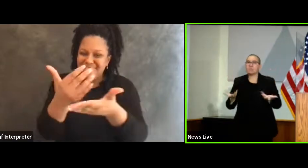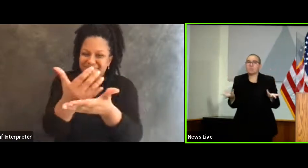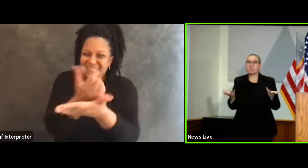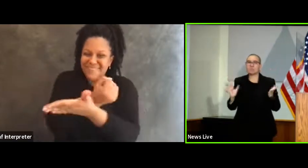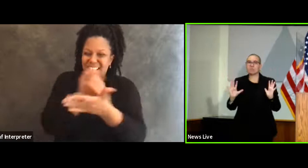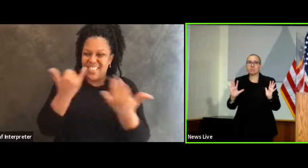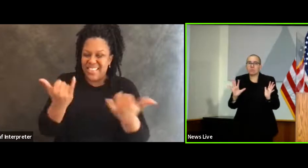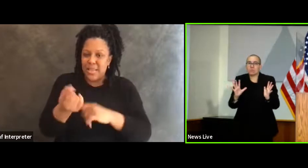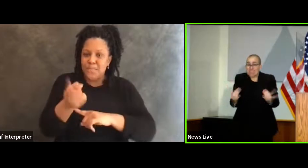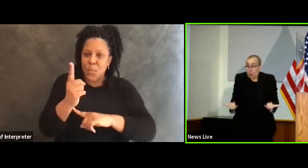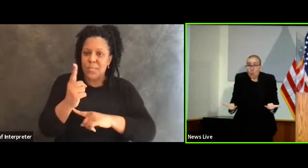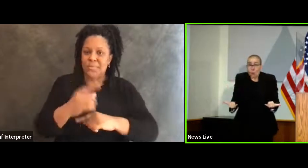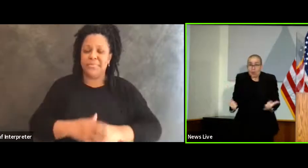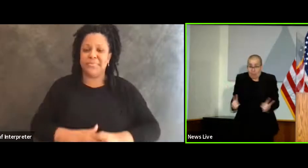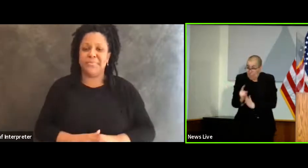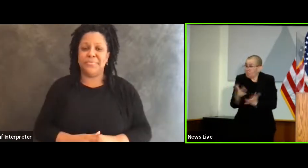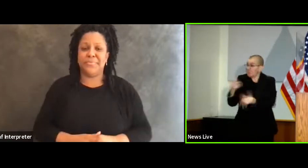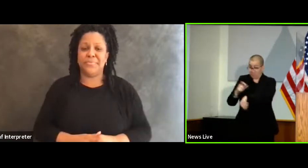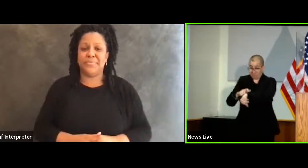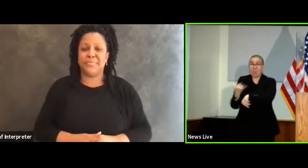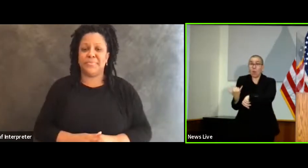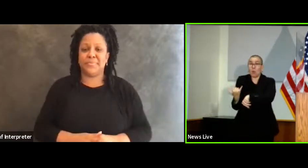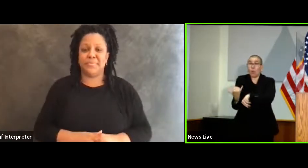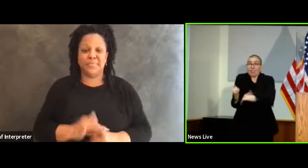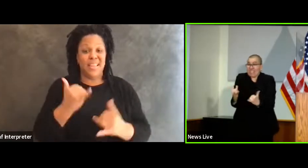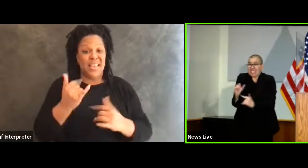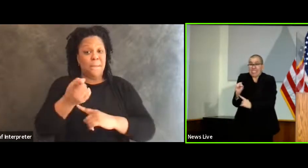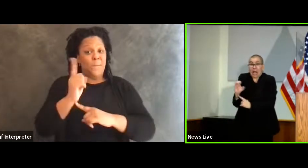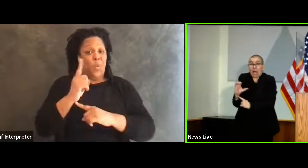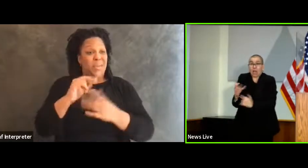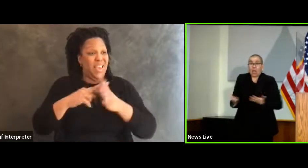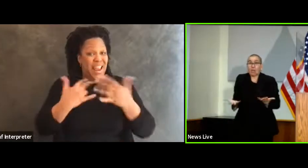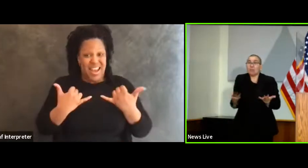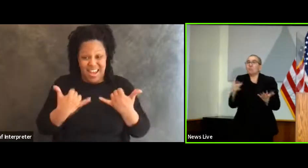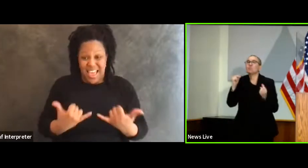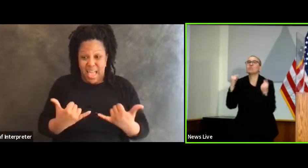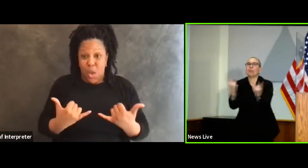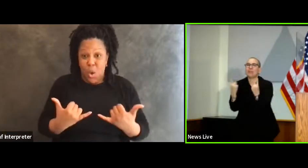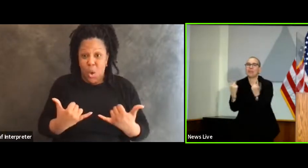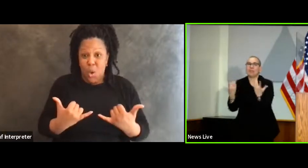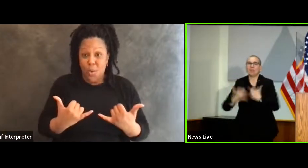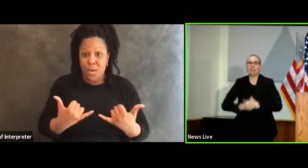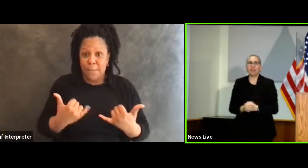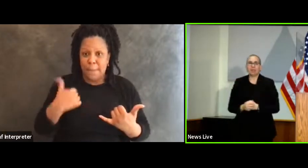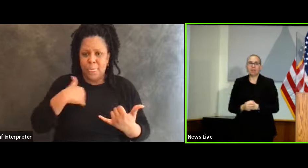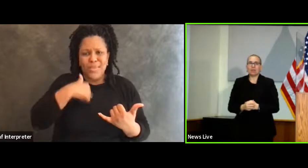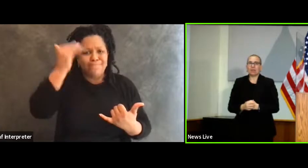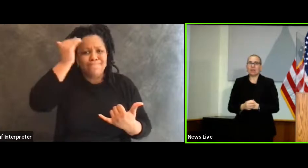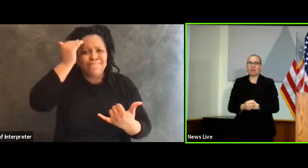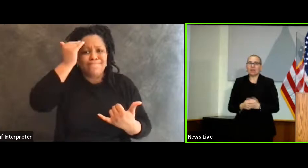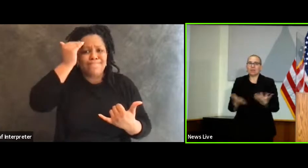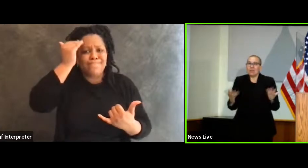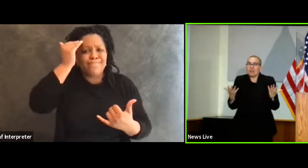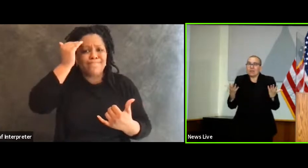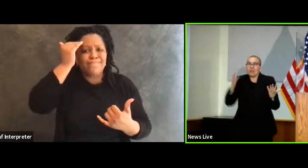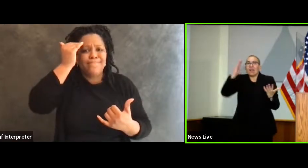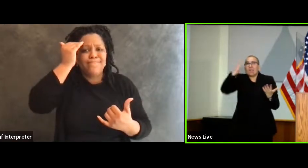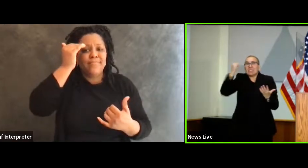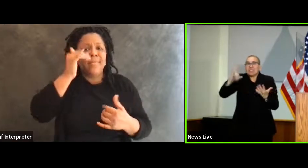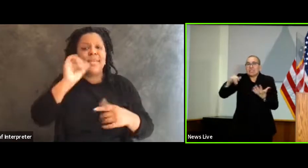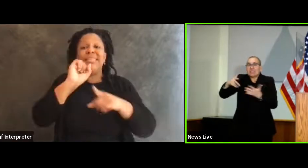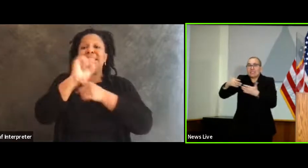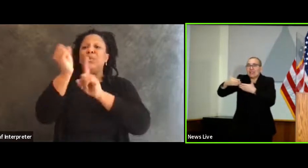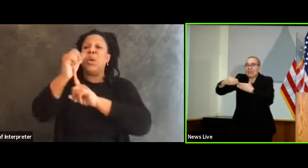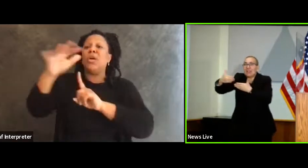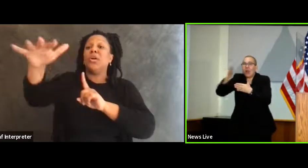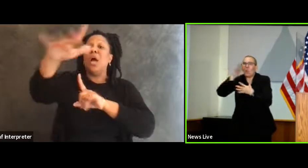the moment, I mean this moment to do something, because we know that it will always be evolving and ongoing.